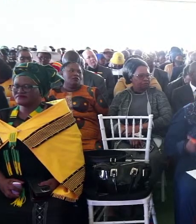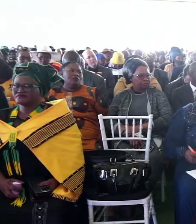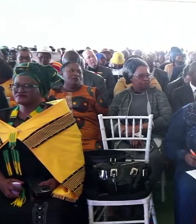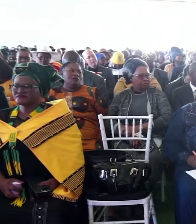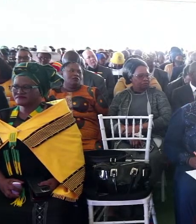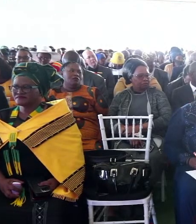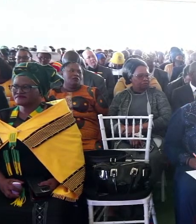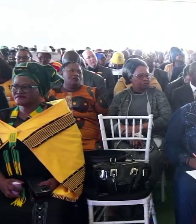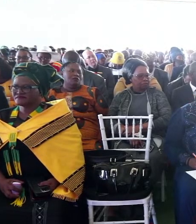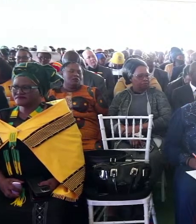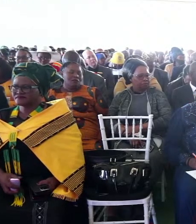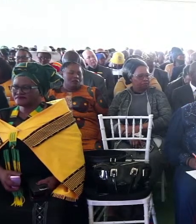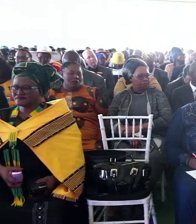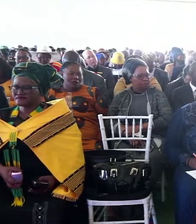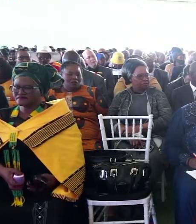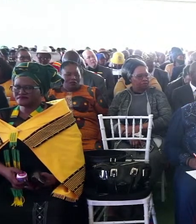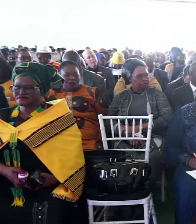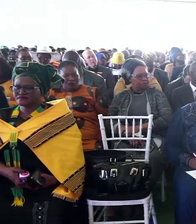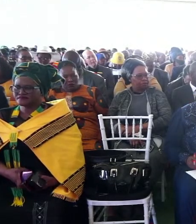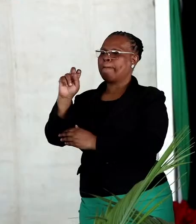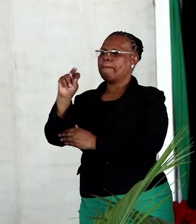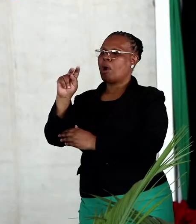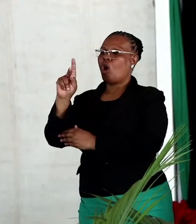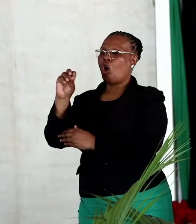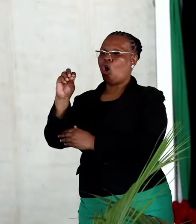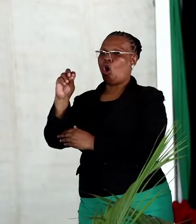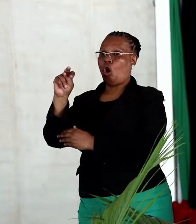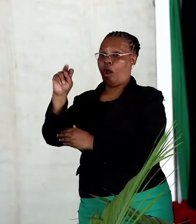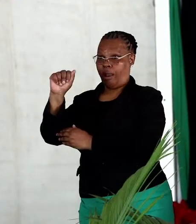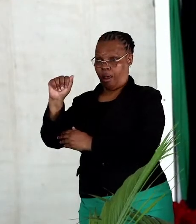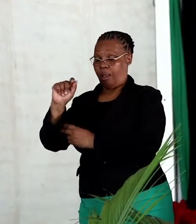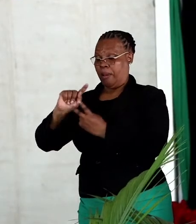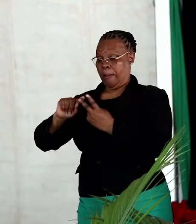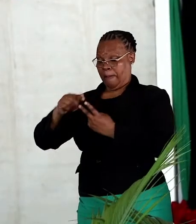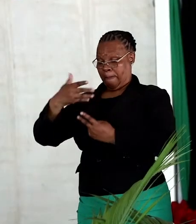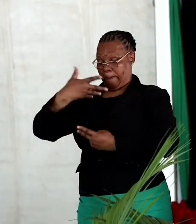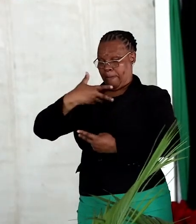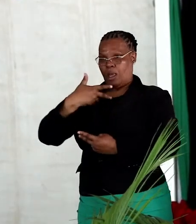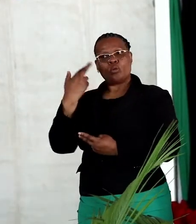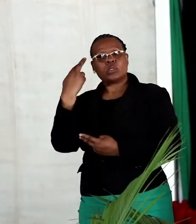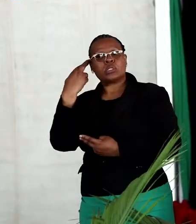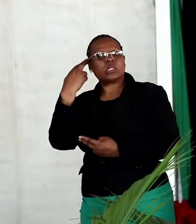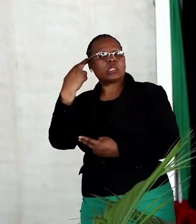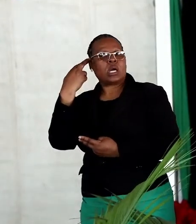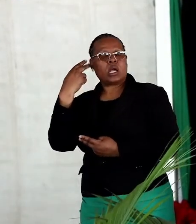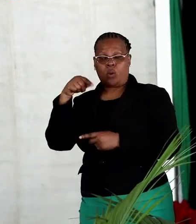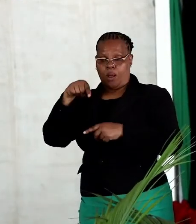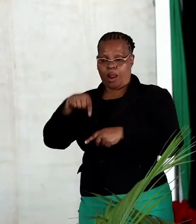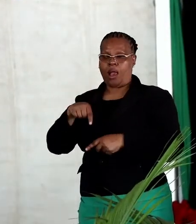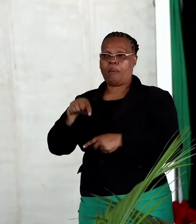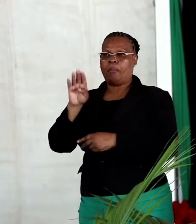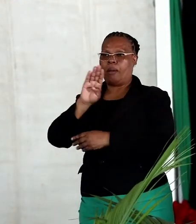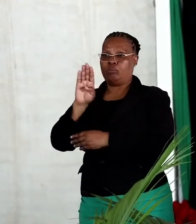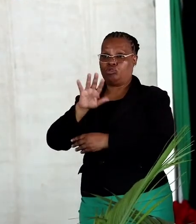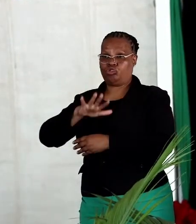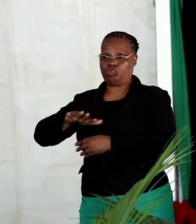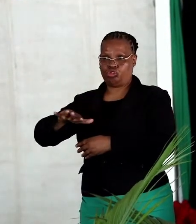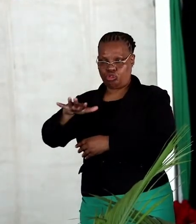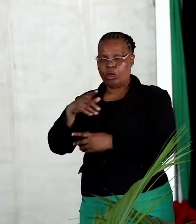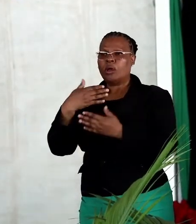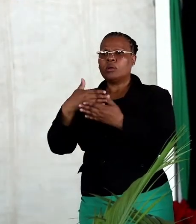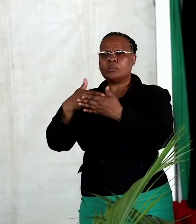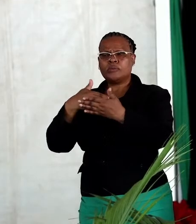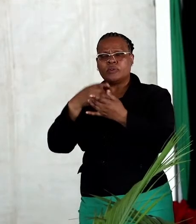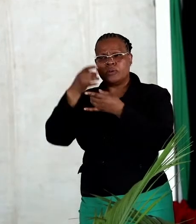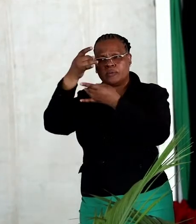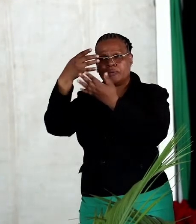Ndingunobhala weBhisho Massacre Foundation. As I have already said that the aims and objectives of the foundation,